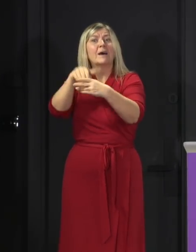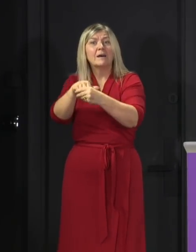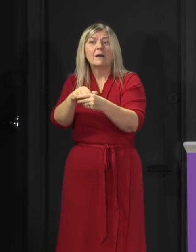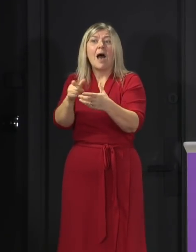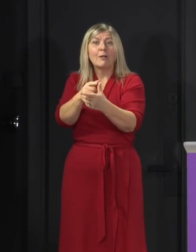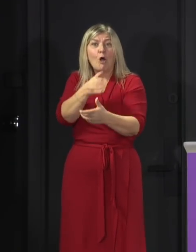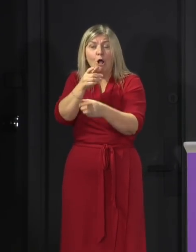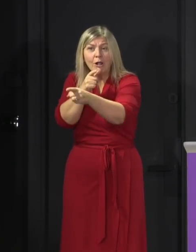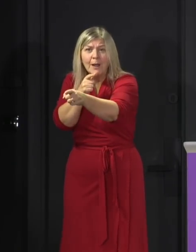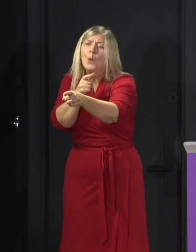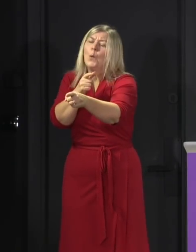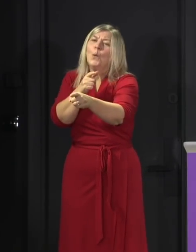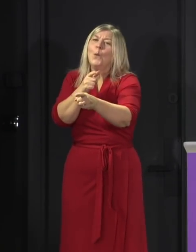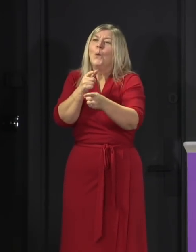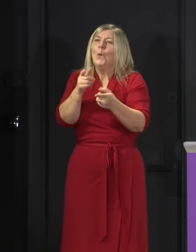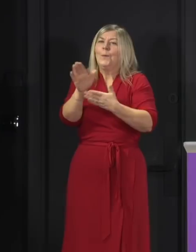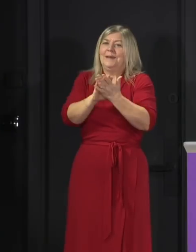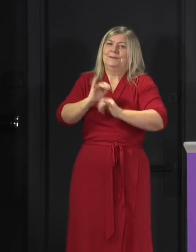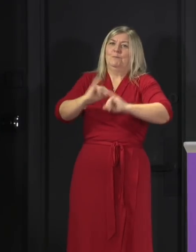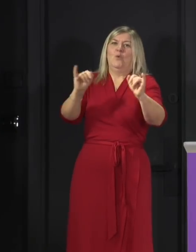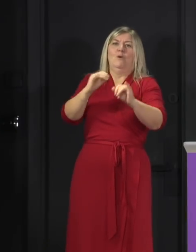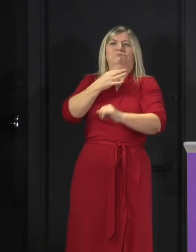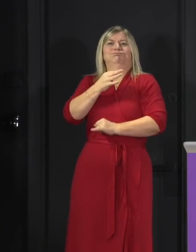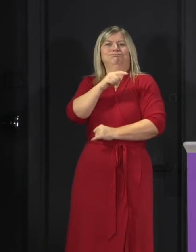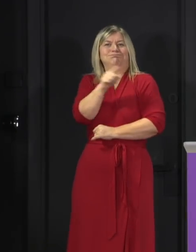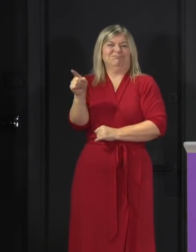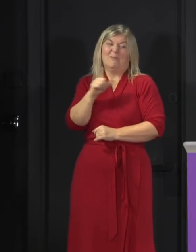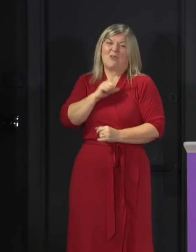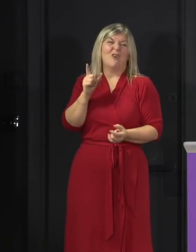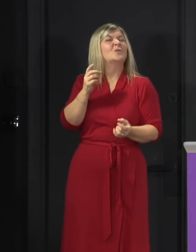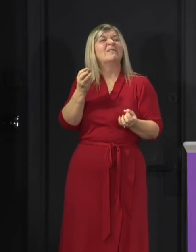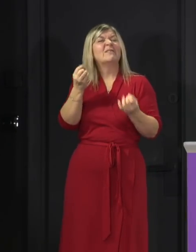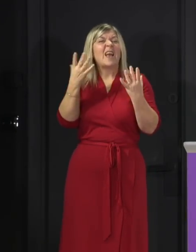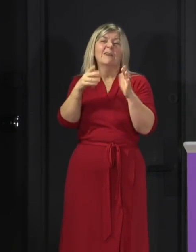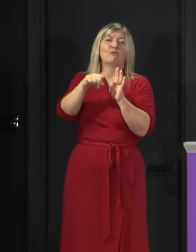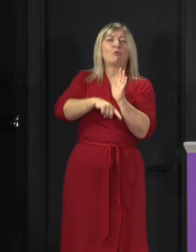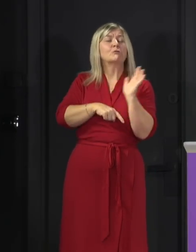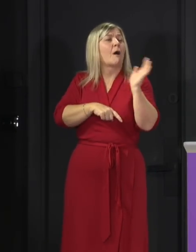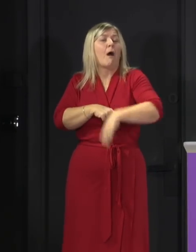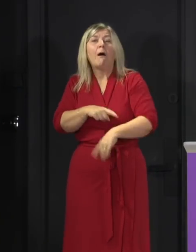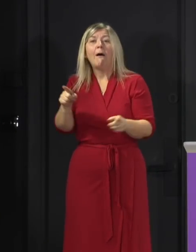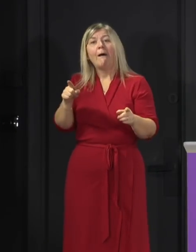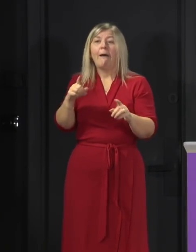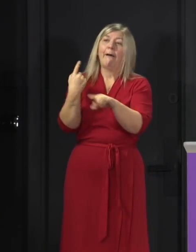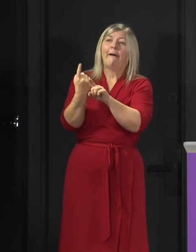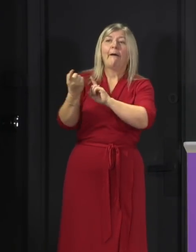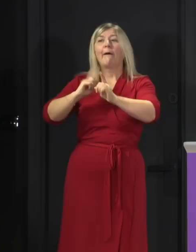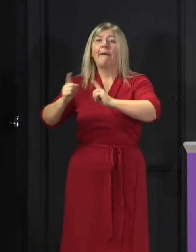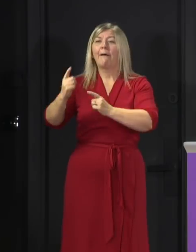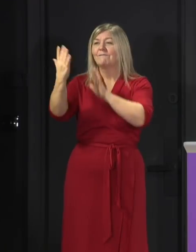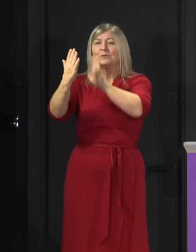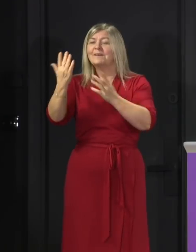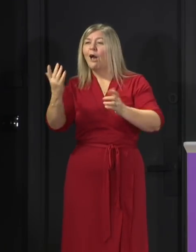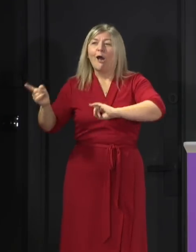of transmission. People are less likely to stick to physical distancing requirements than when they're working, and more likely to pass